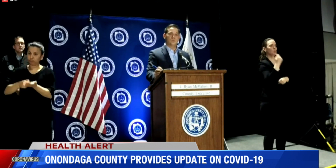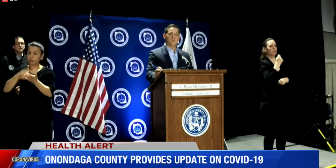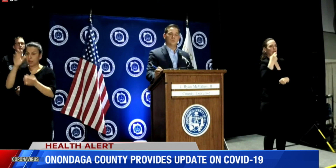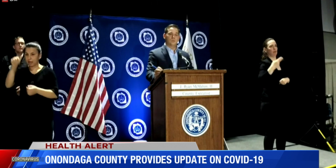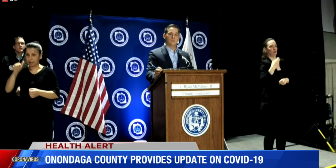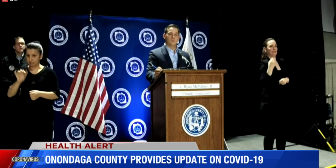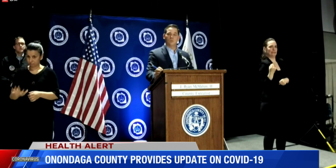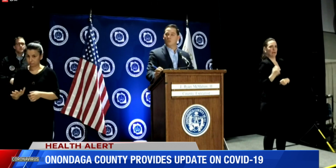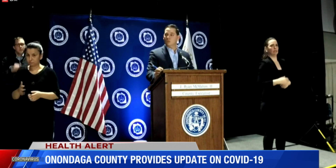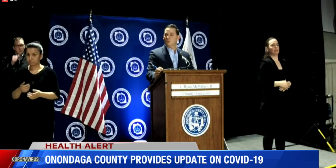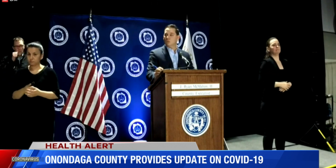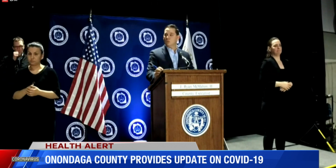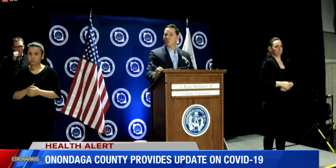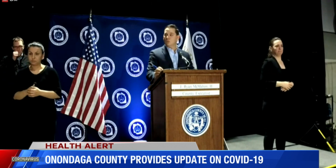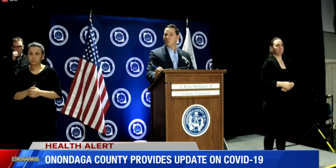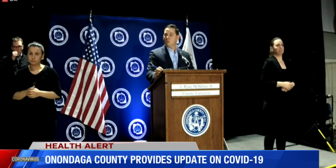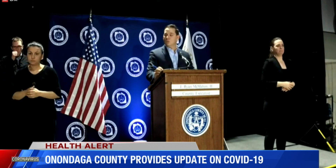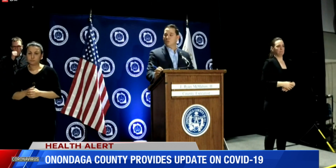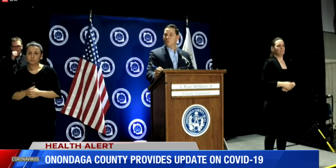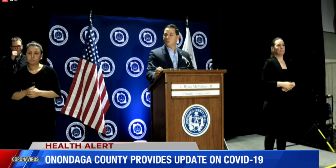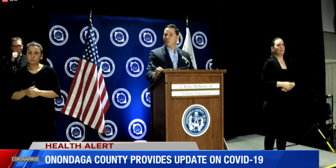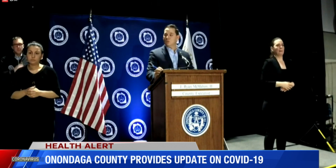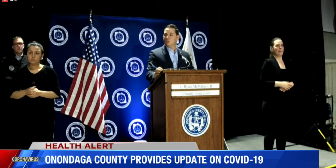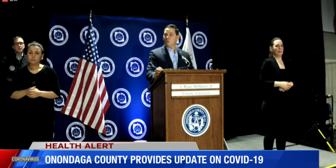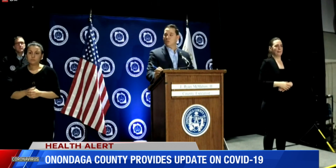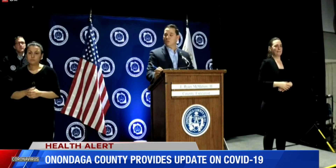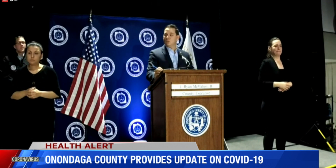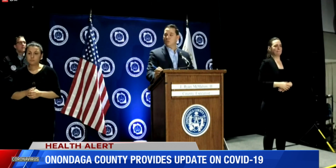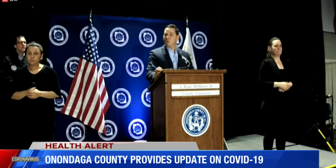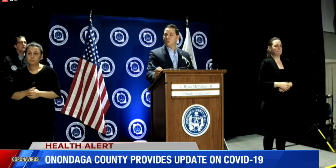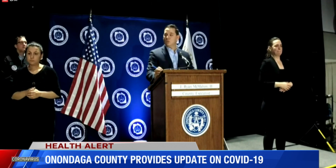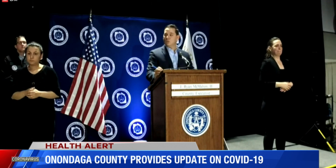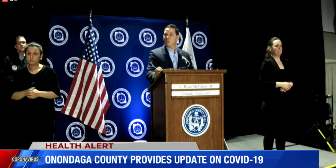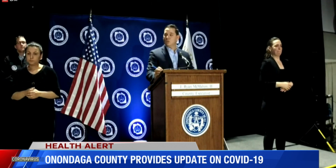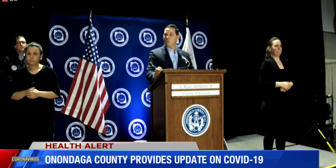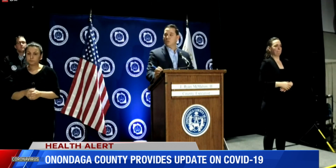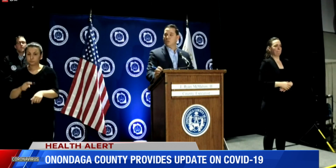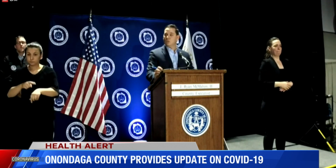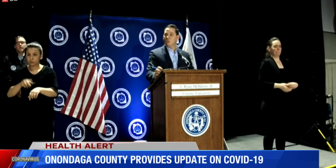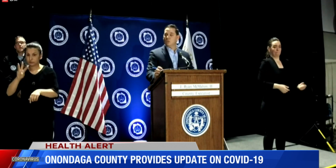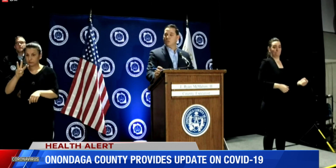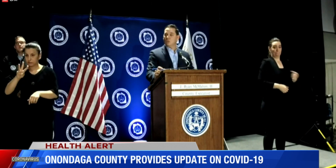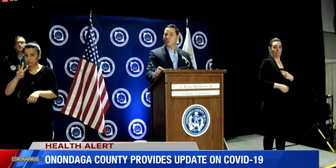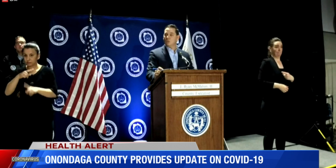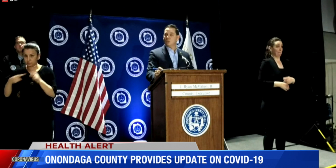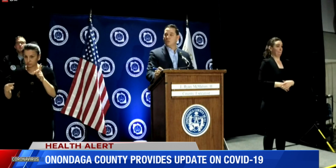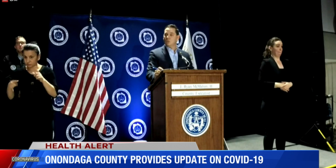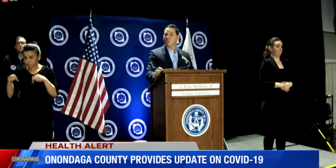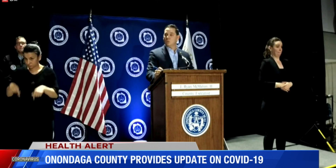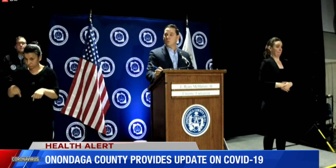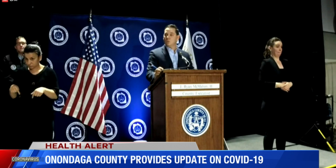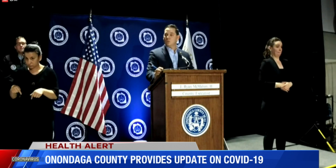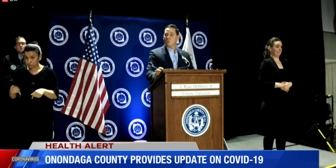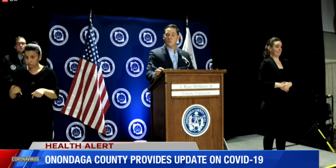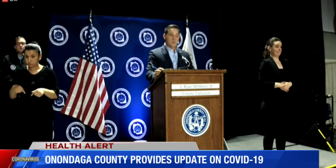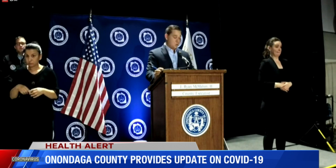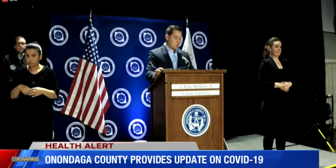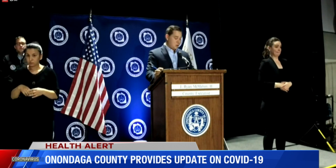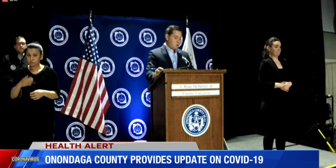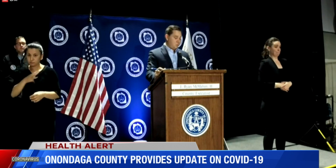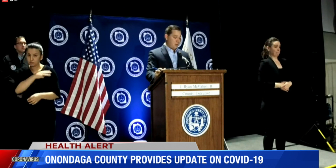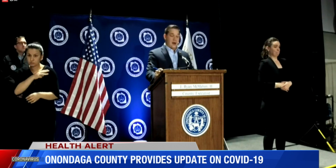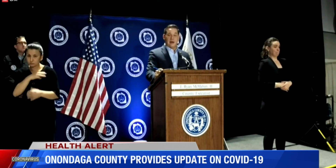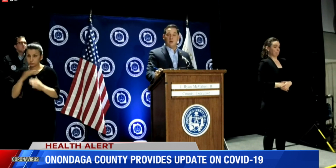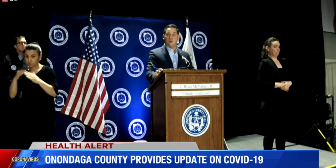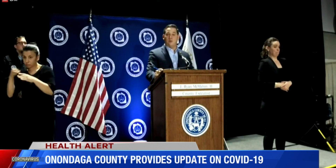any indication on the first day of the voluntary shelter in place, if there's any examples of how it's working on the first day? Look